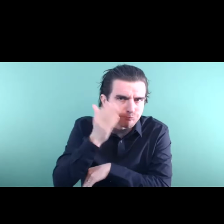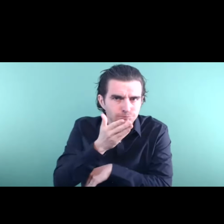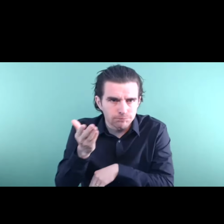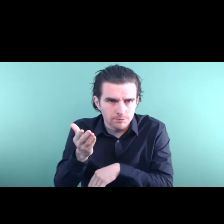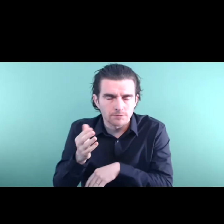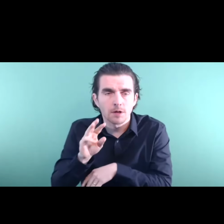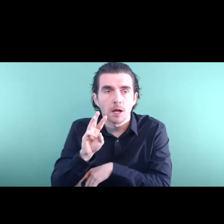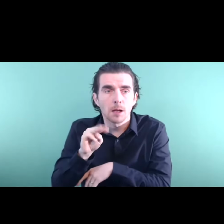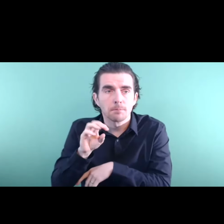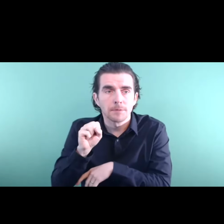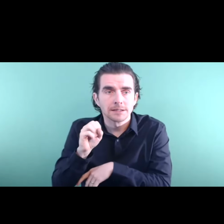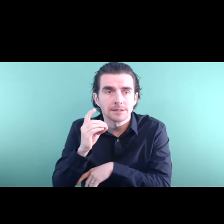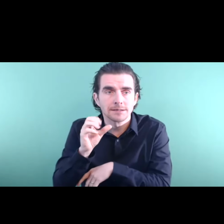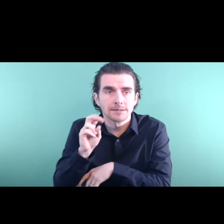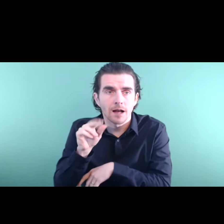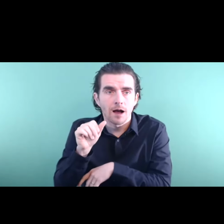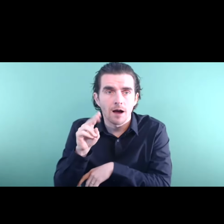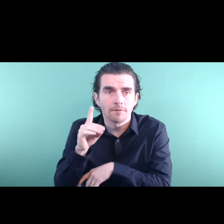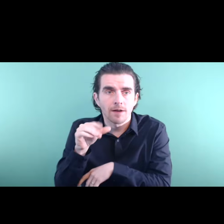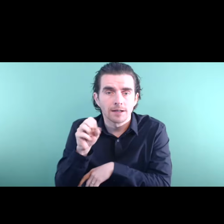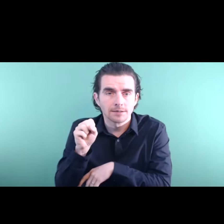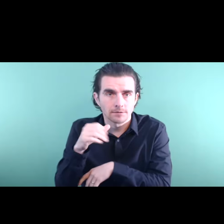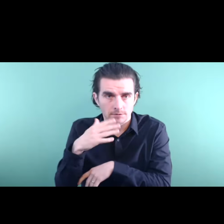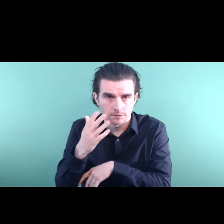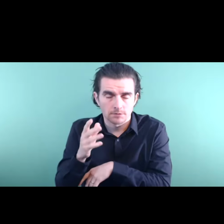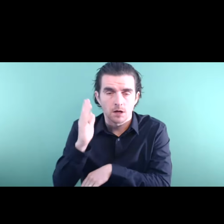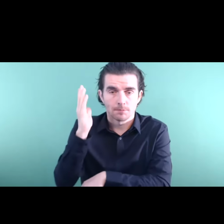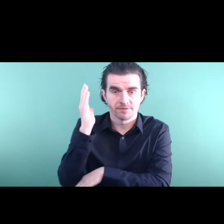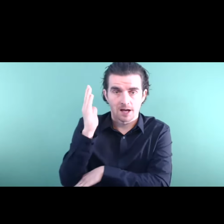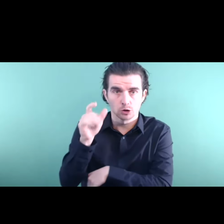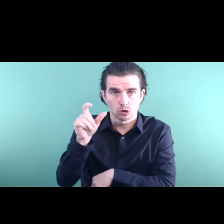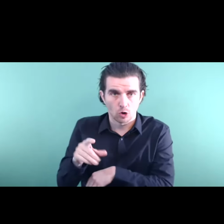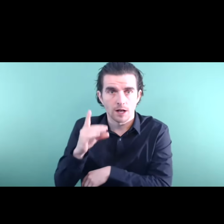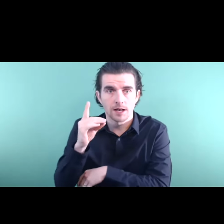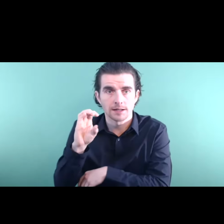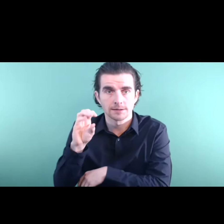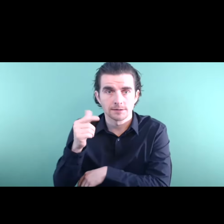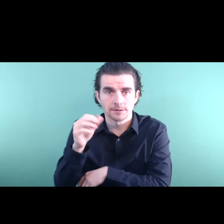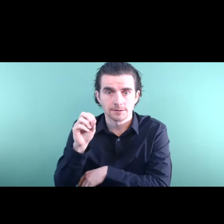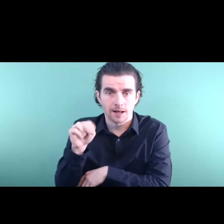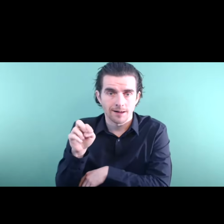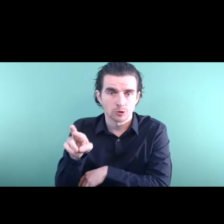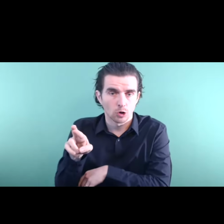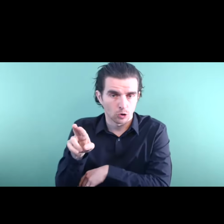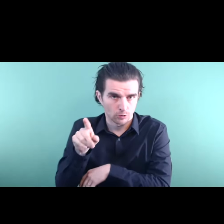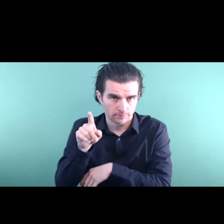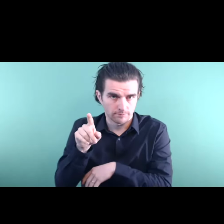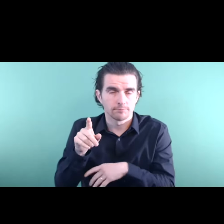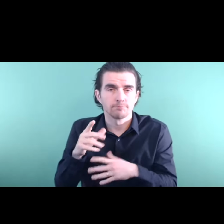the disability research and use of the evidence and data in the policy making at the EU